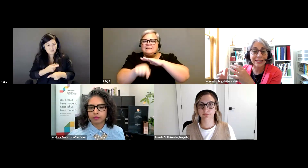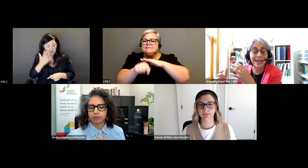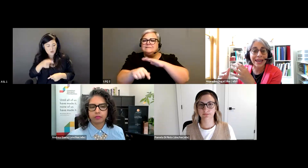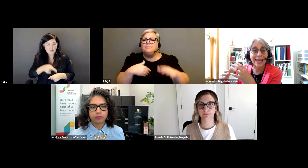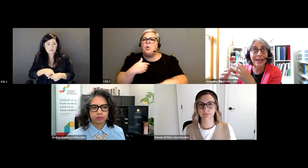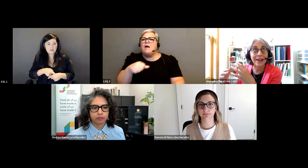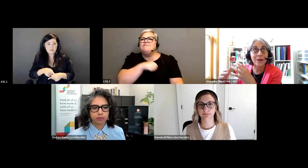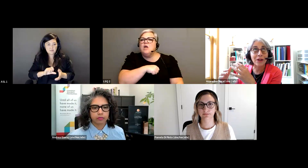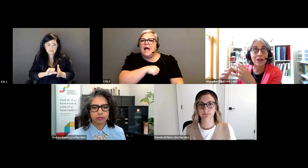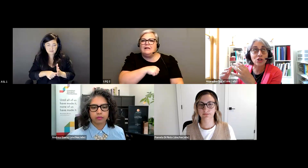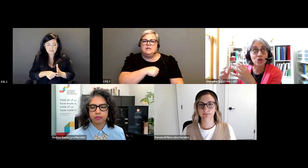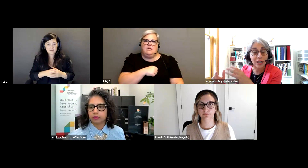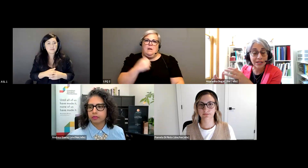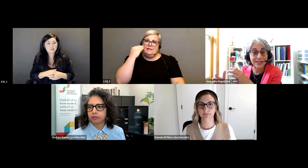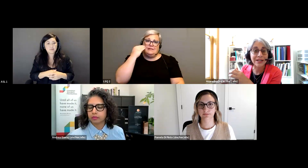always